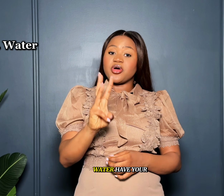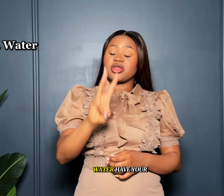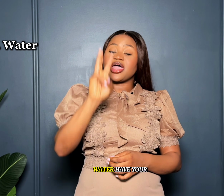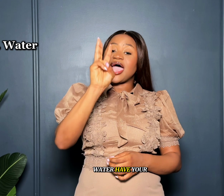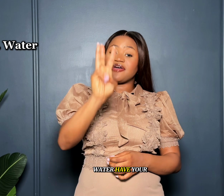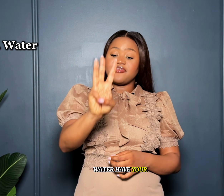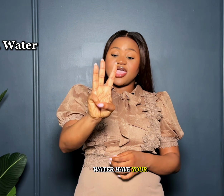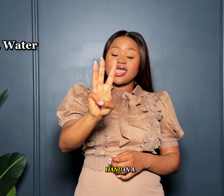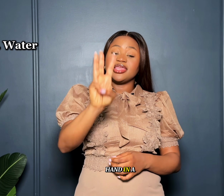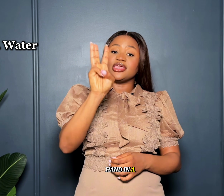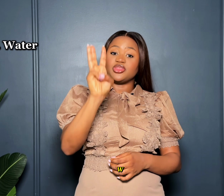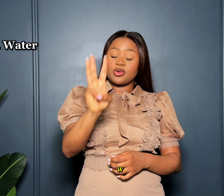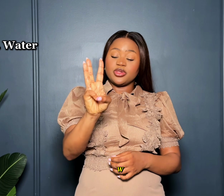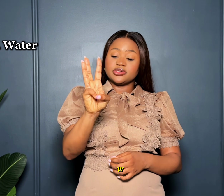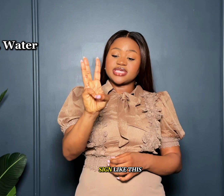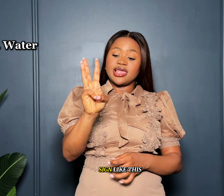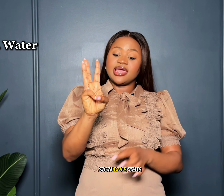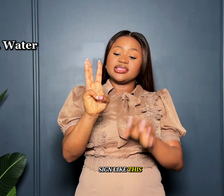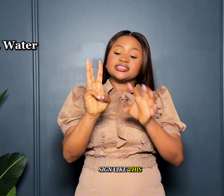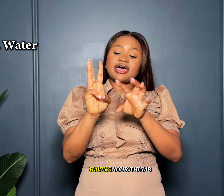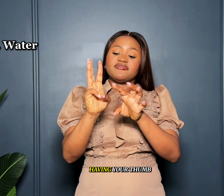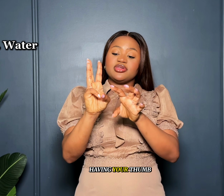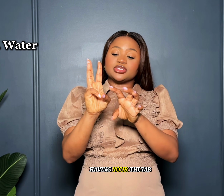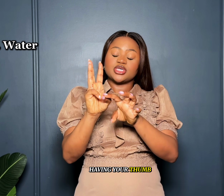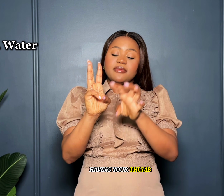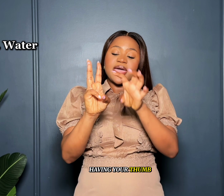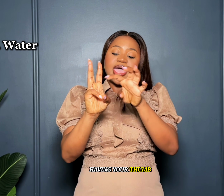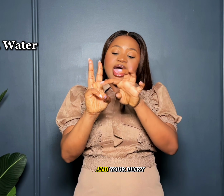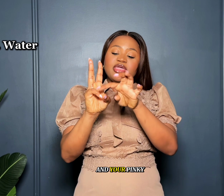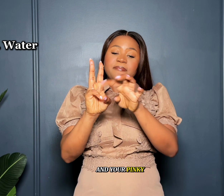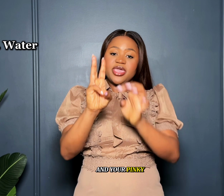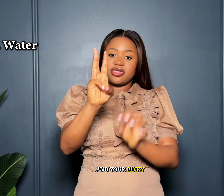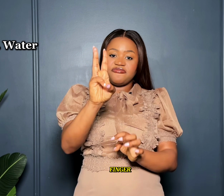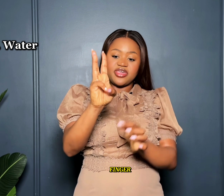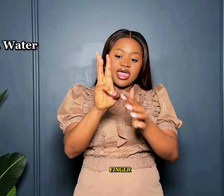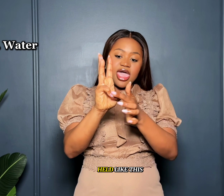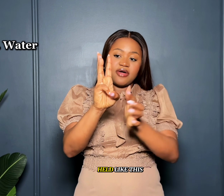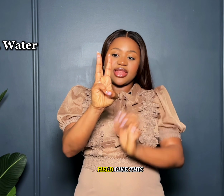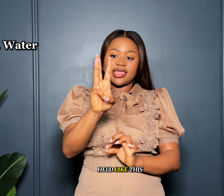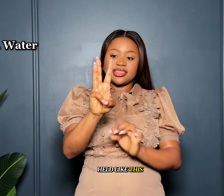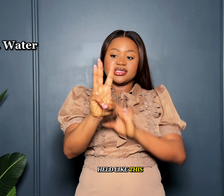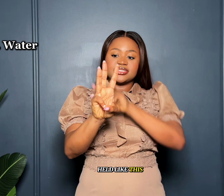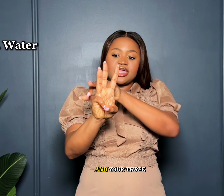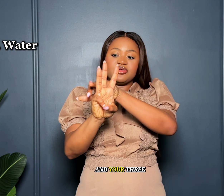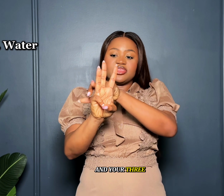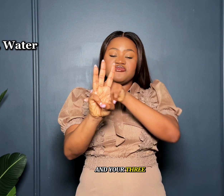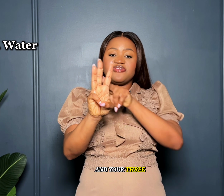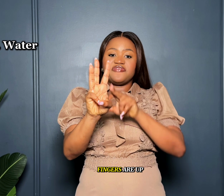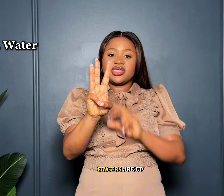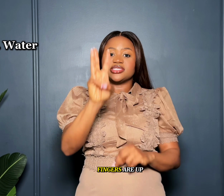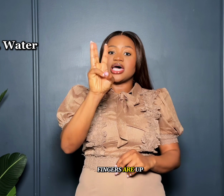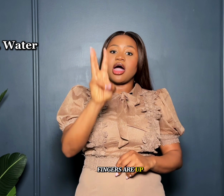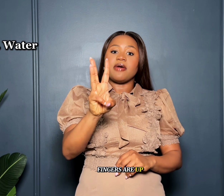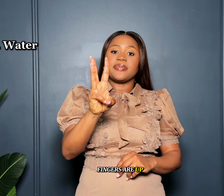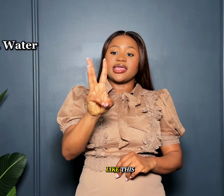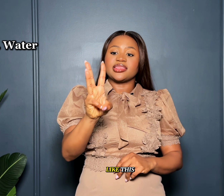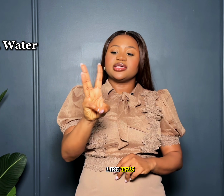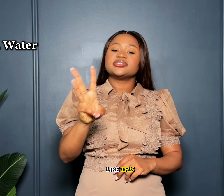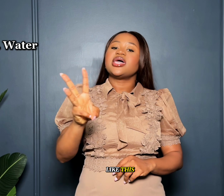water, have your hand in the W sign like this, having your thumb and your pinky finger held like this, and your 3 fingers are up like this. Then